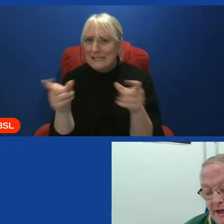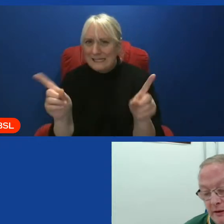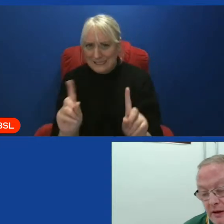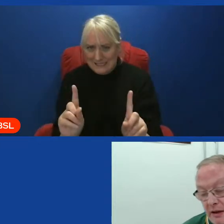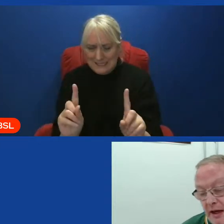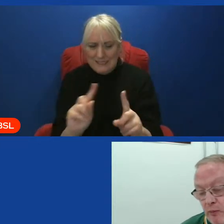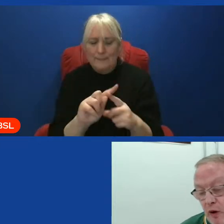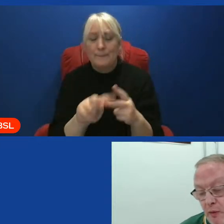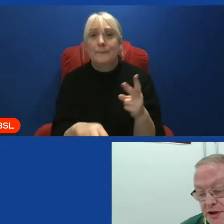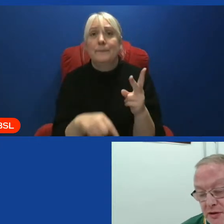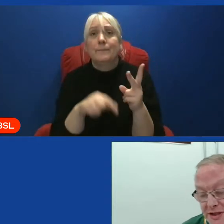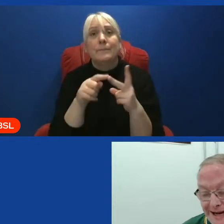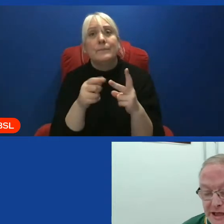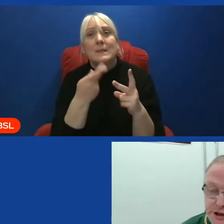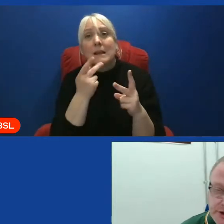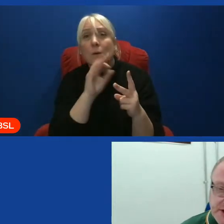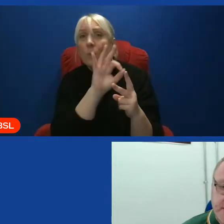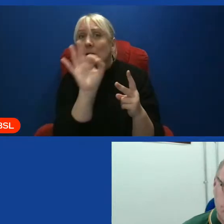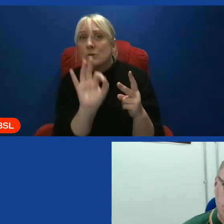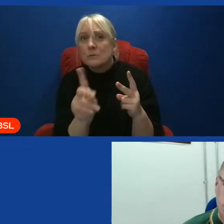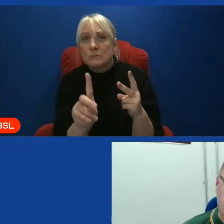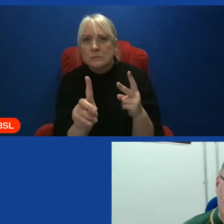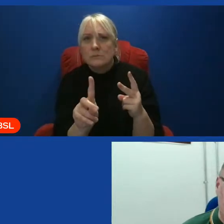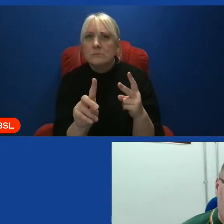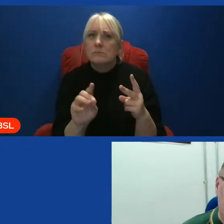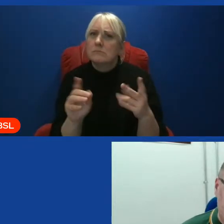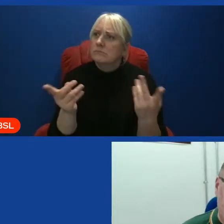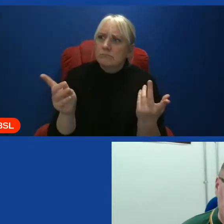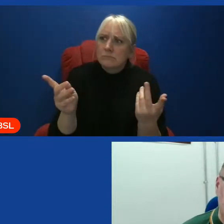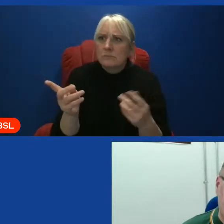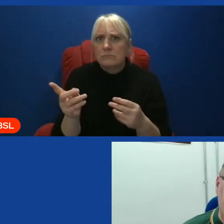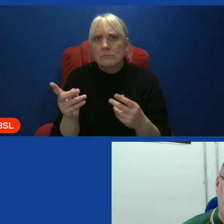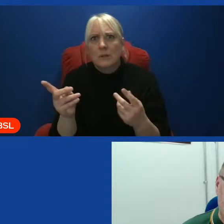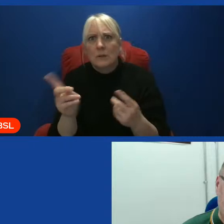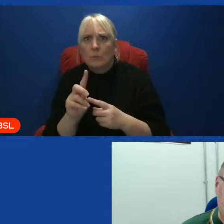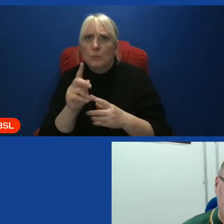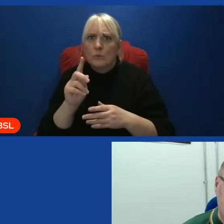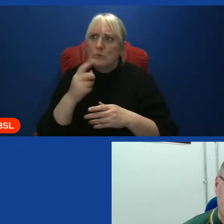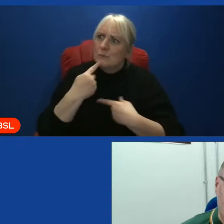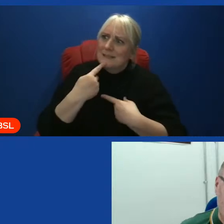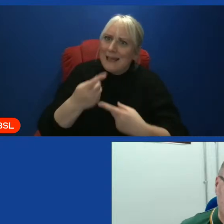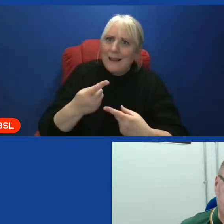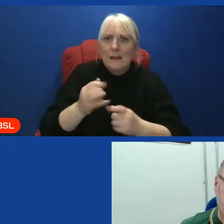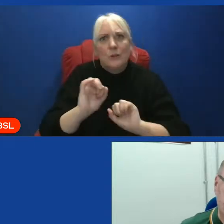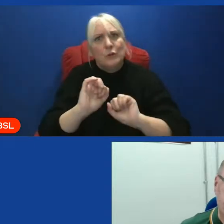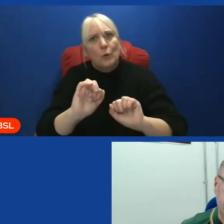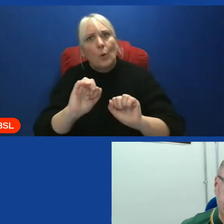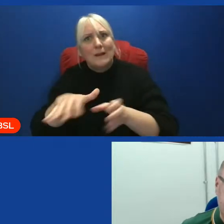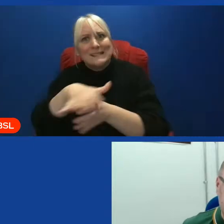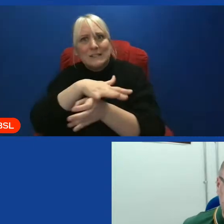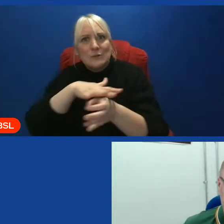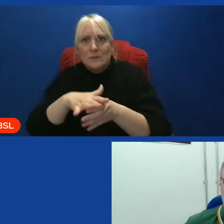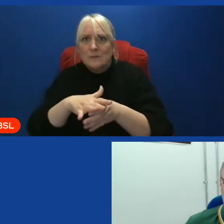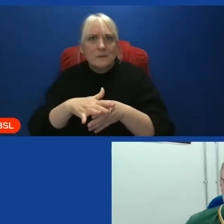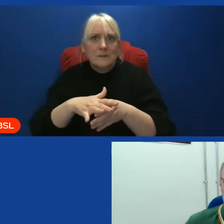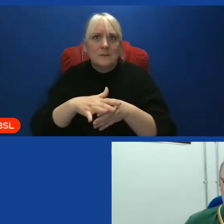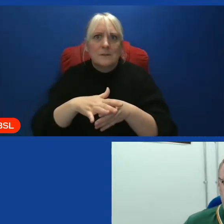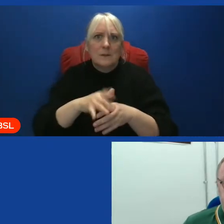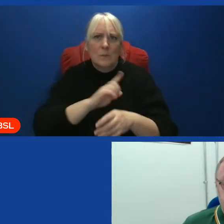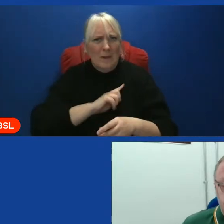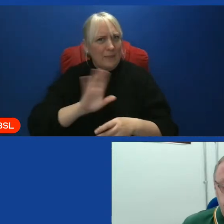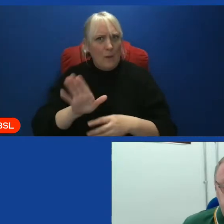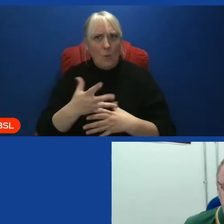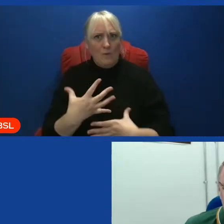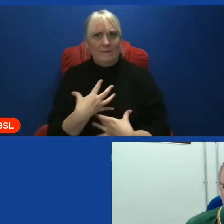also as well, and what would you say to your constituents who probably are feeling anxious right now about the future and what it holds for them? So I